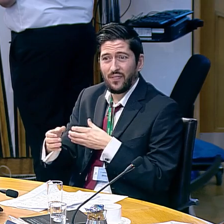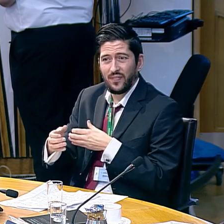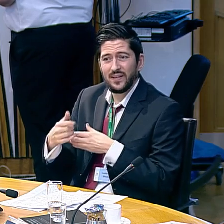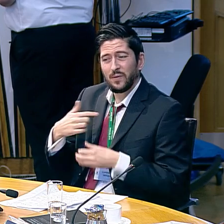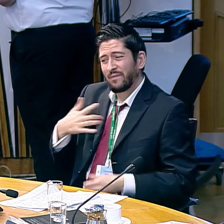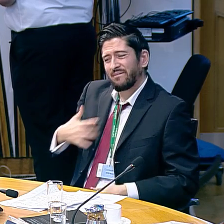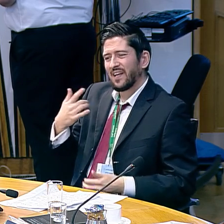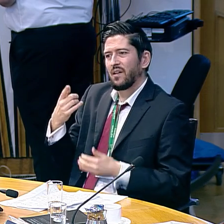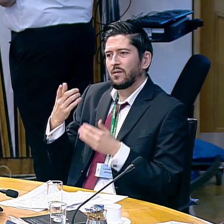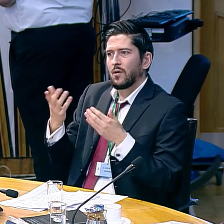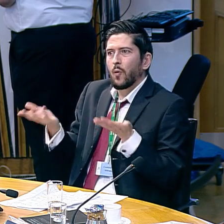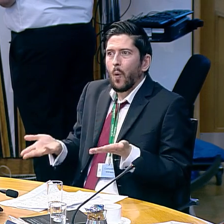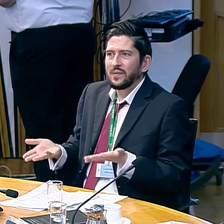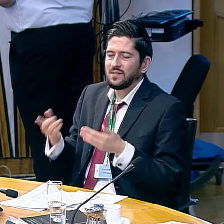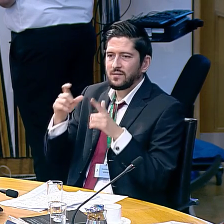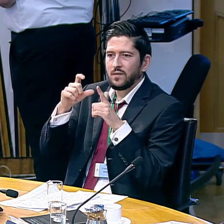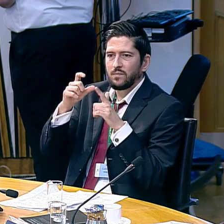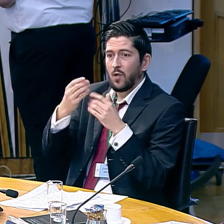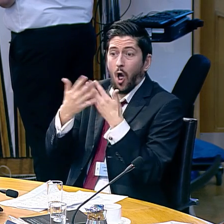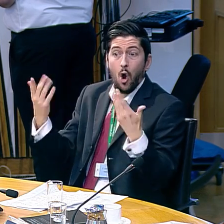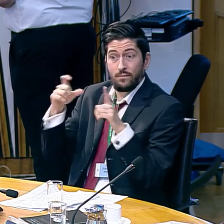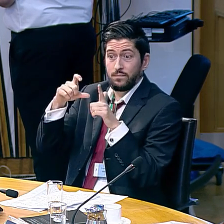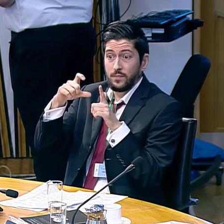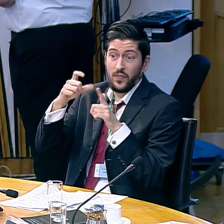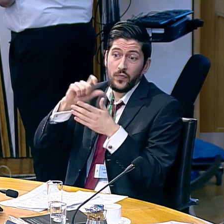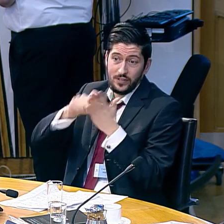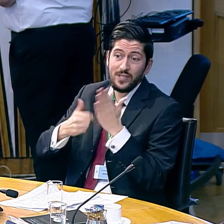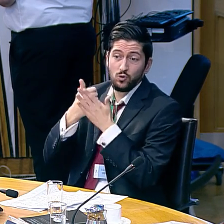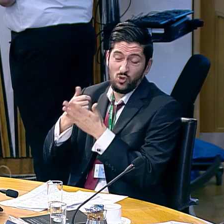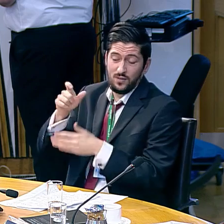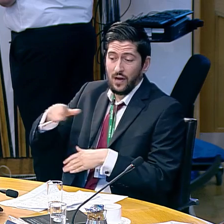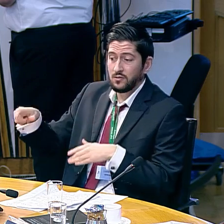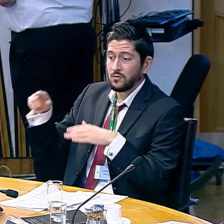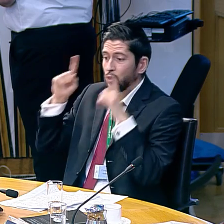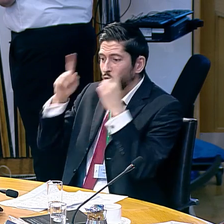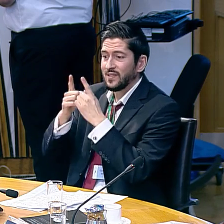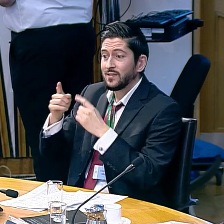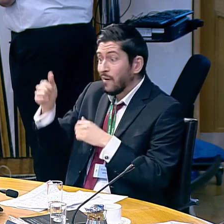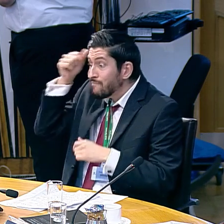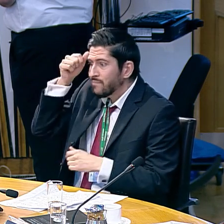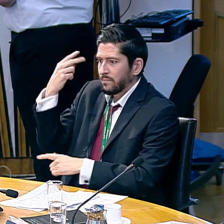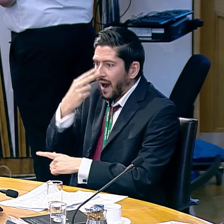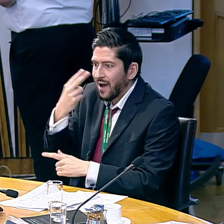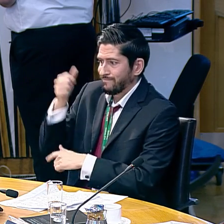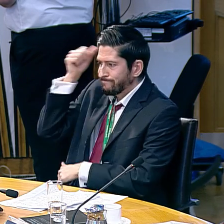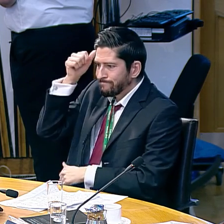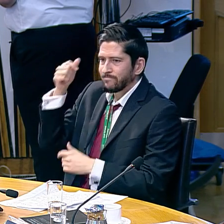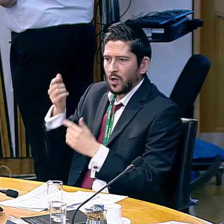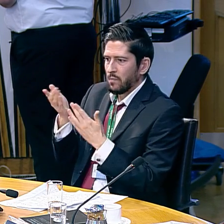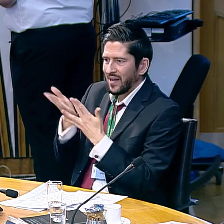earlier. I feel at the moment there's a lot of disabled students that go to university that have